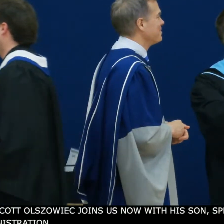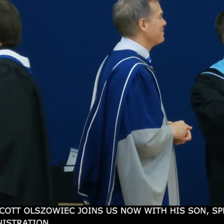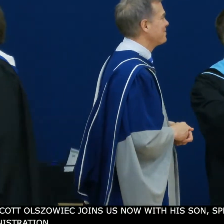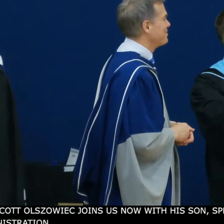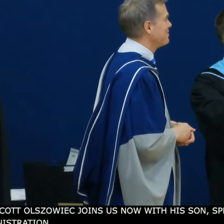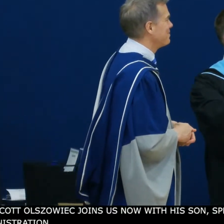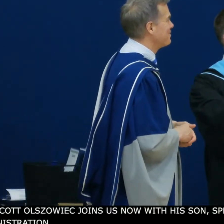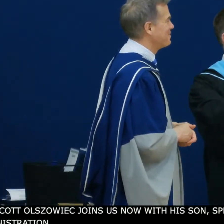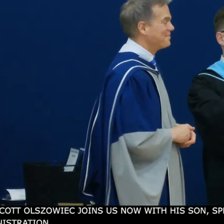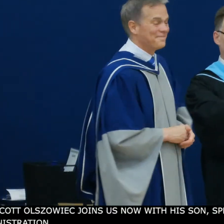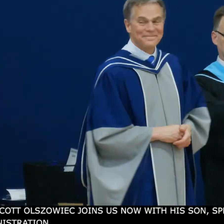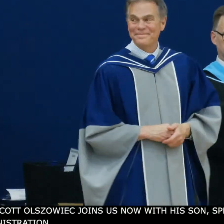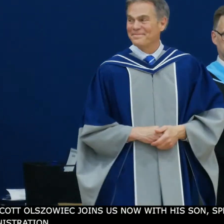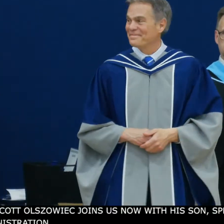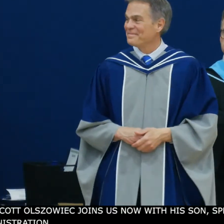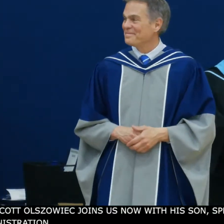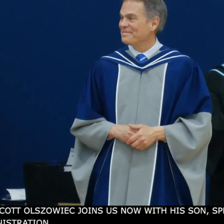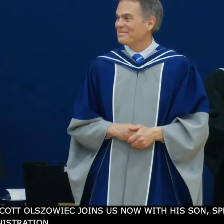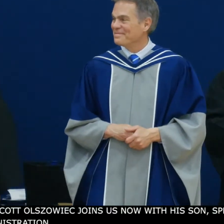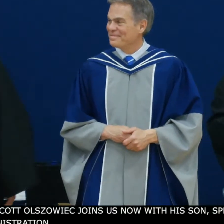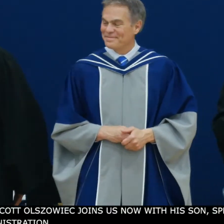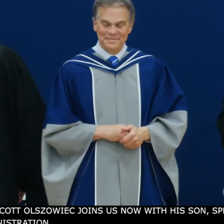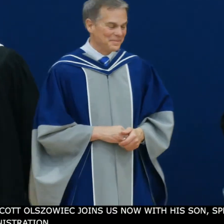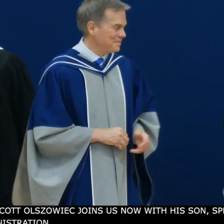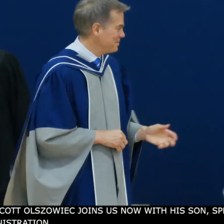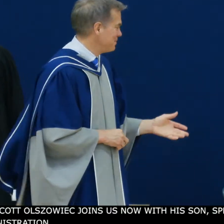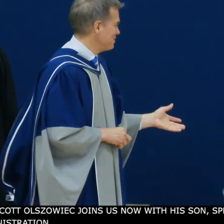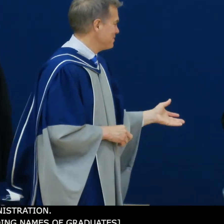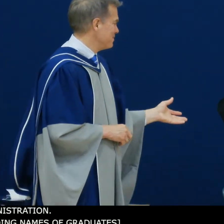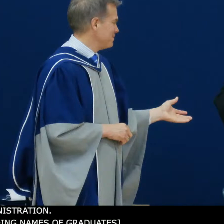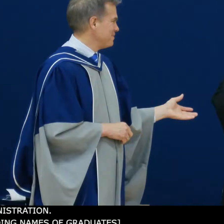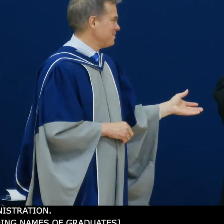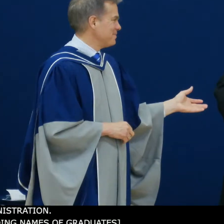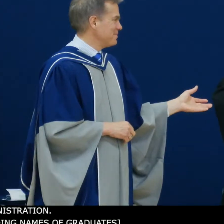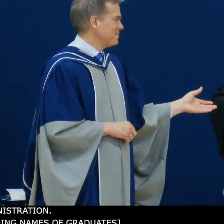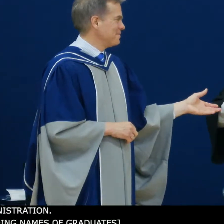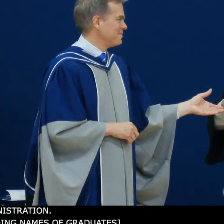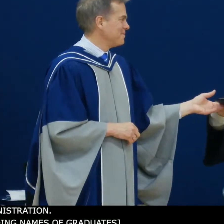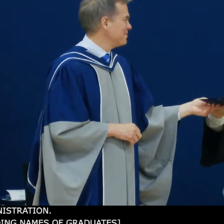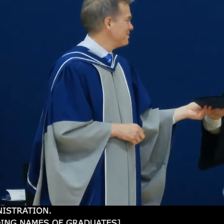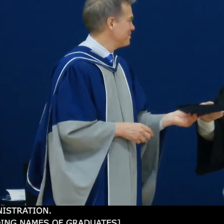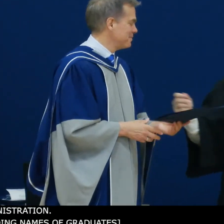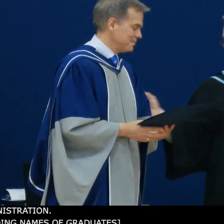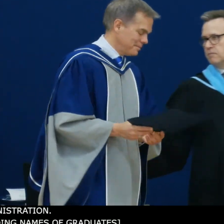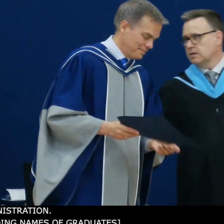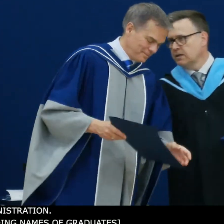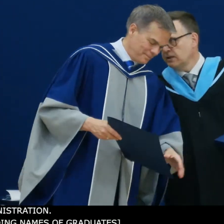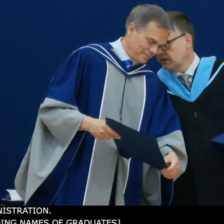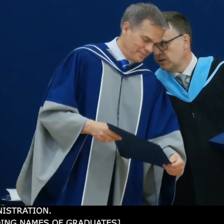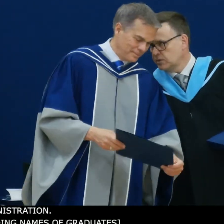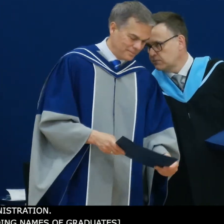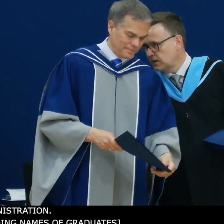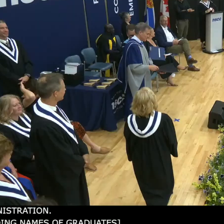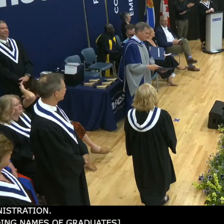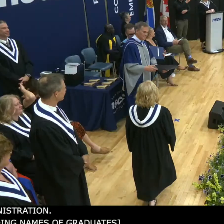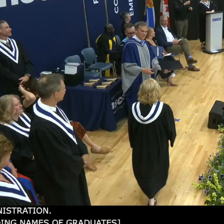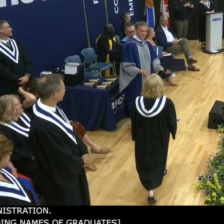Di Best joins us now to present her niece, Amy Vanderhyde, with a diploma in business